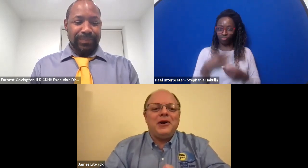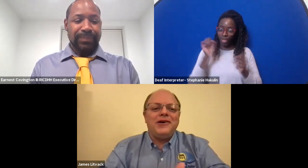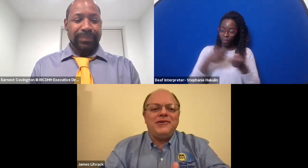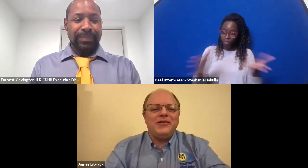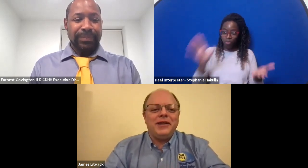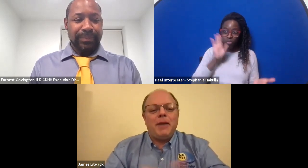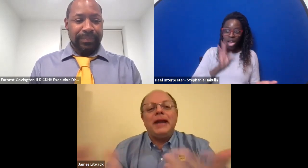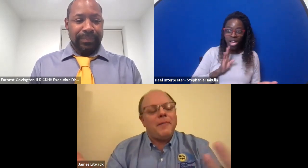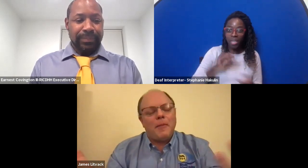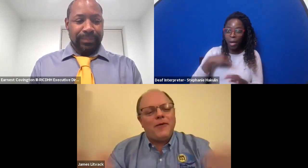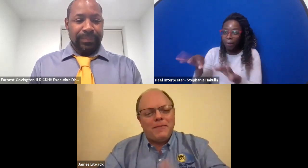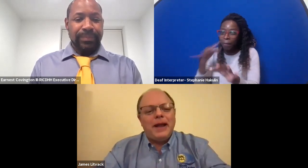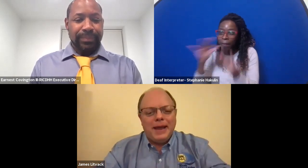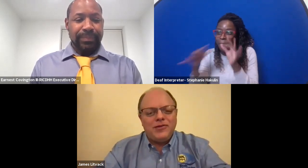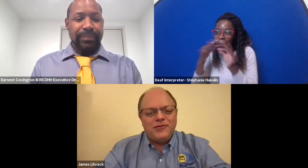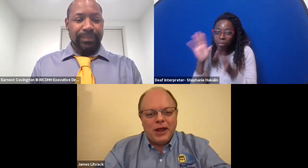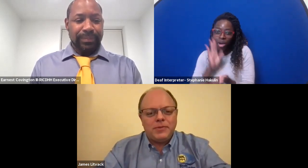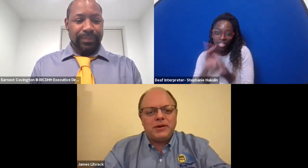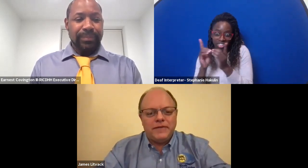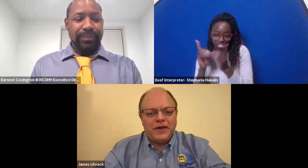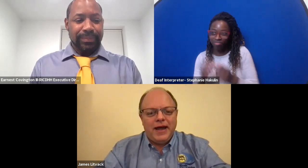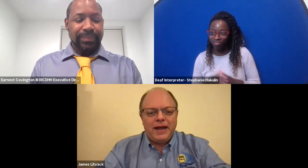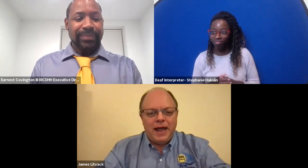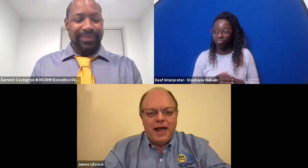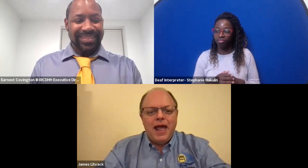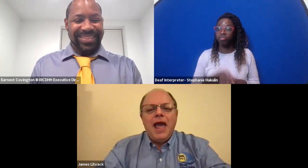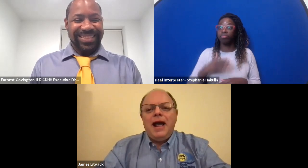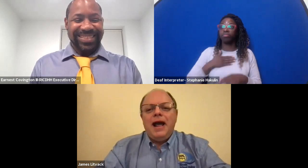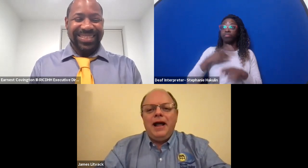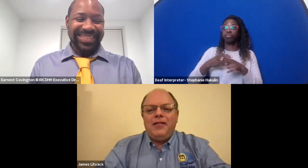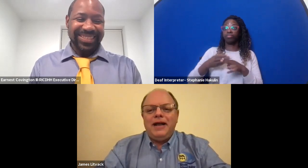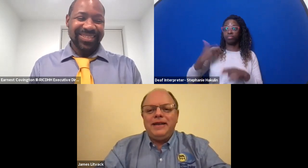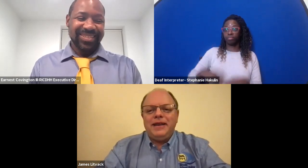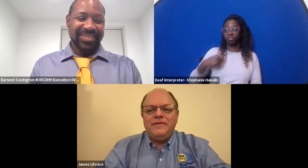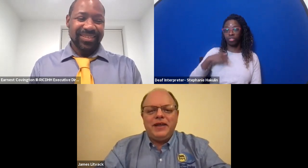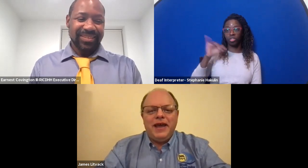I am currently, by the way, my name is James Litvack,